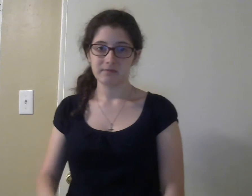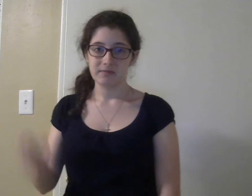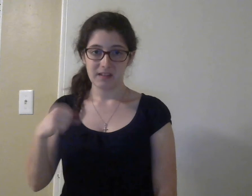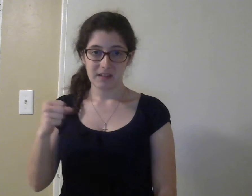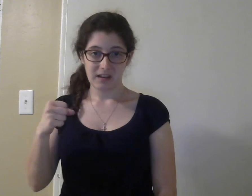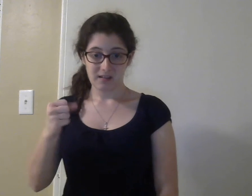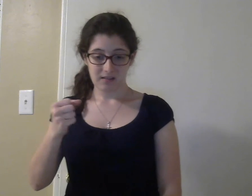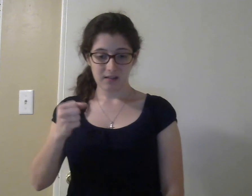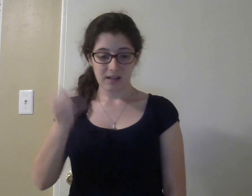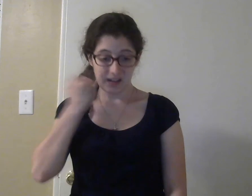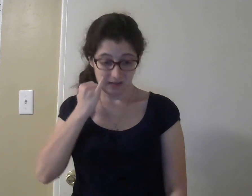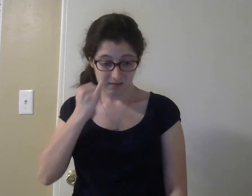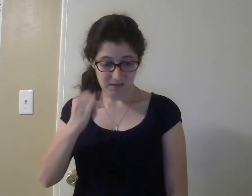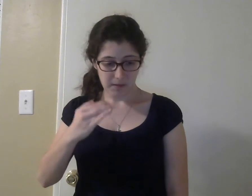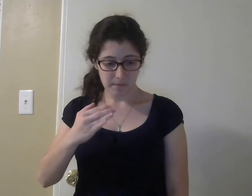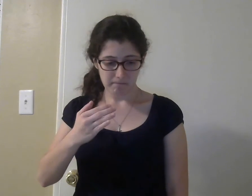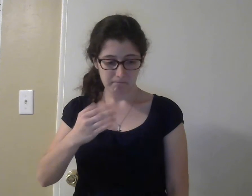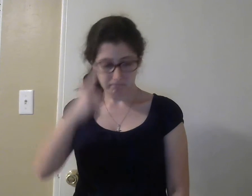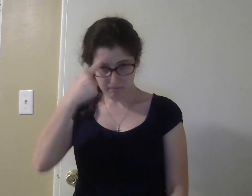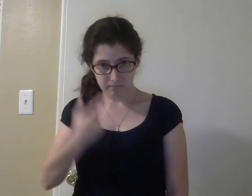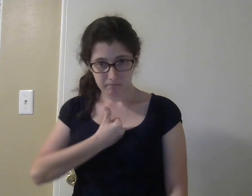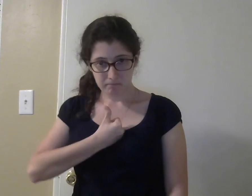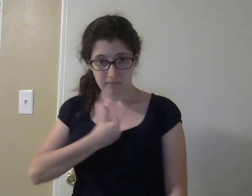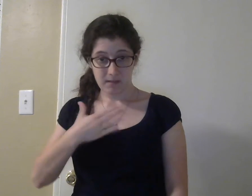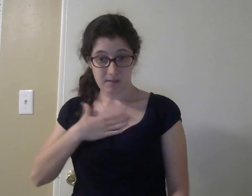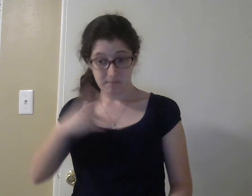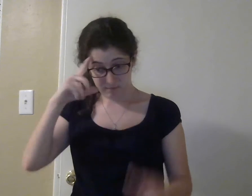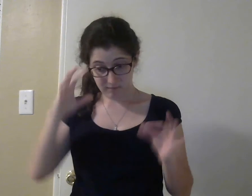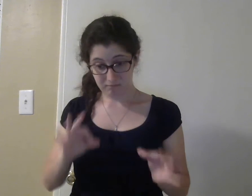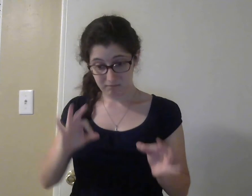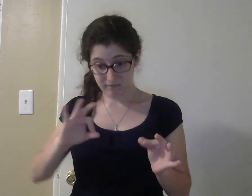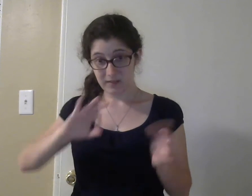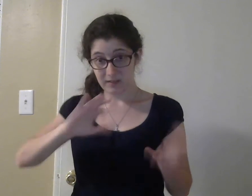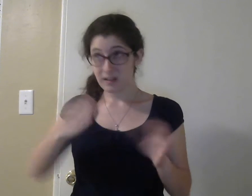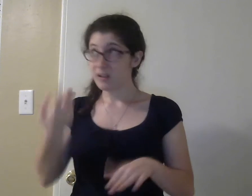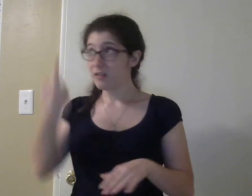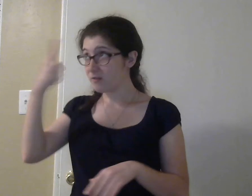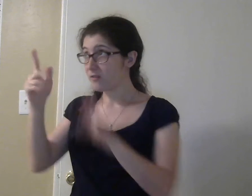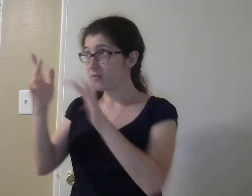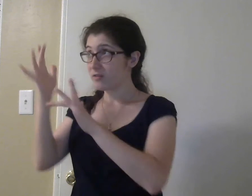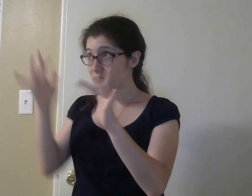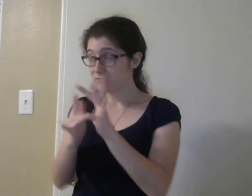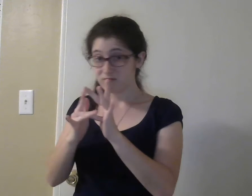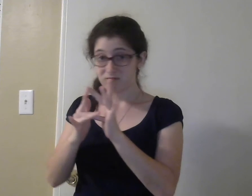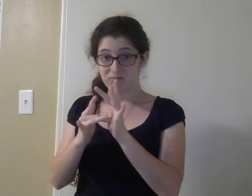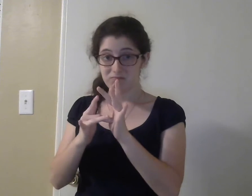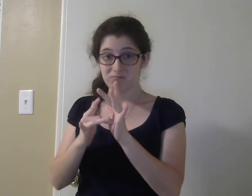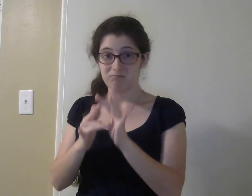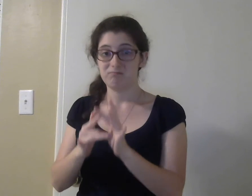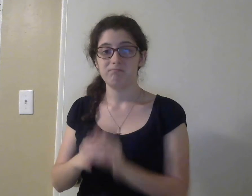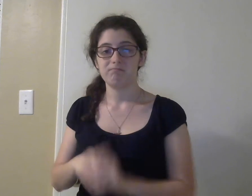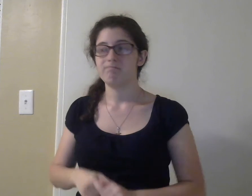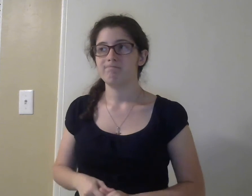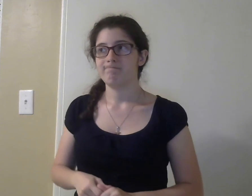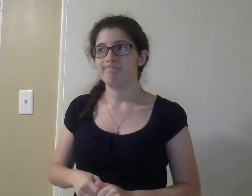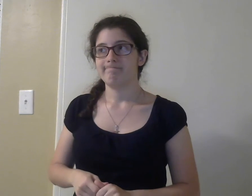Jesus. This is a gift of grace if we are able to trust him and love him in that moment. So pray.